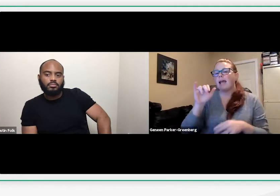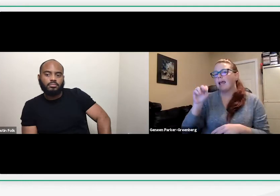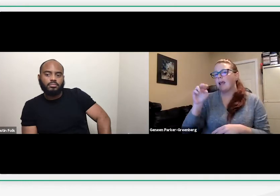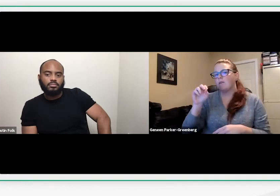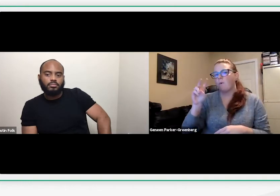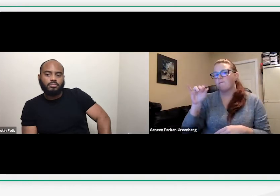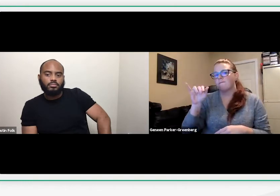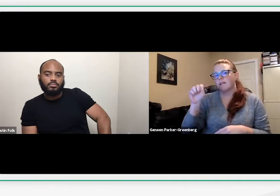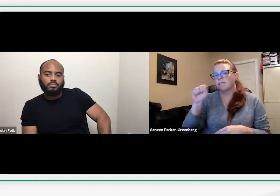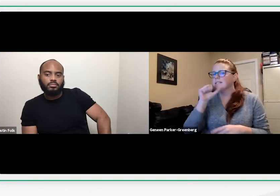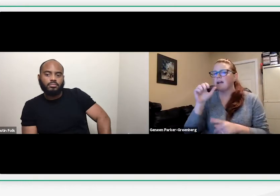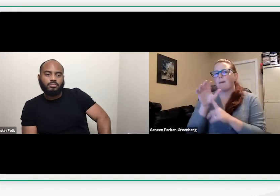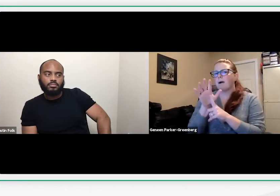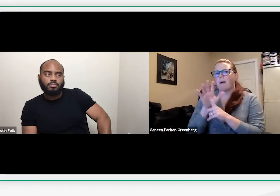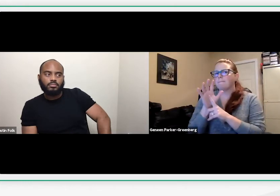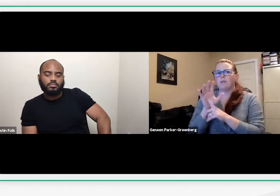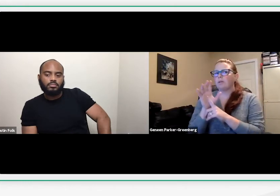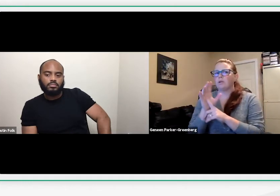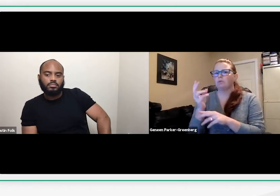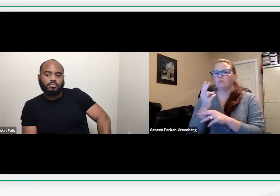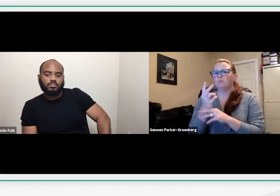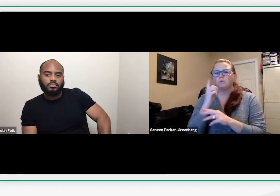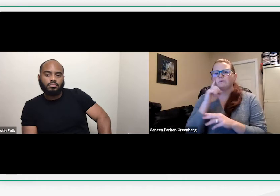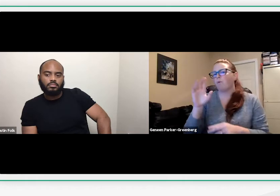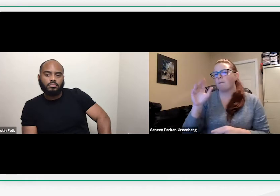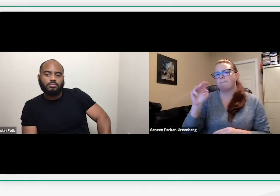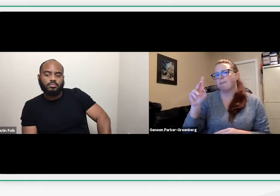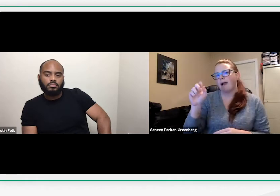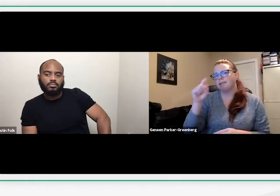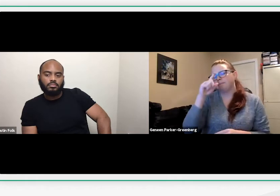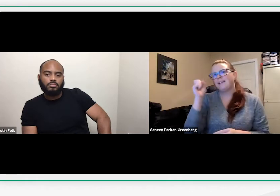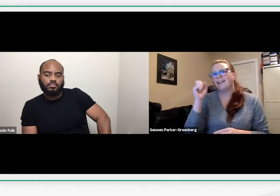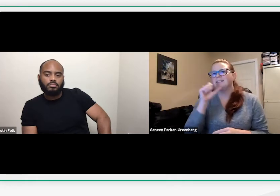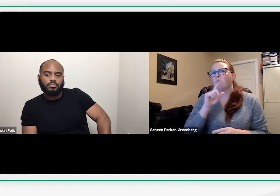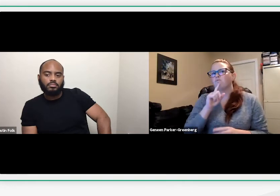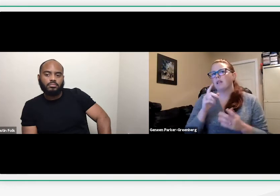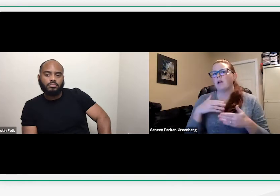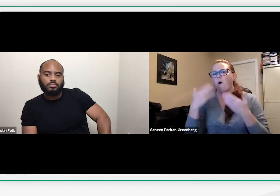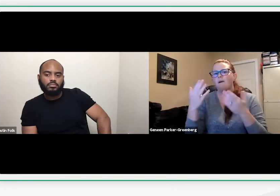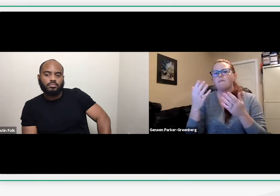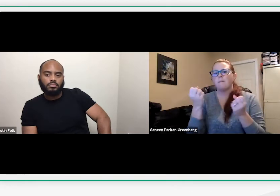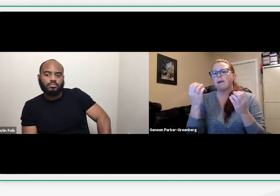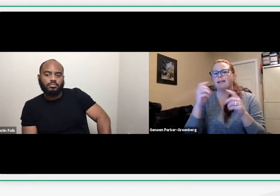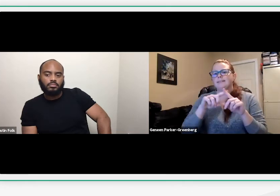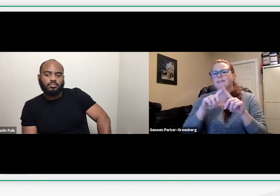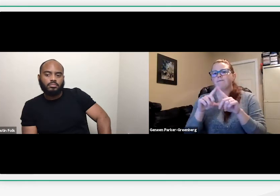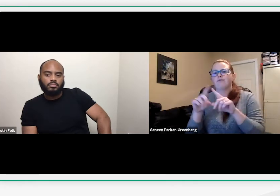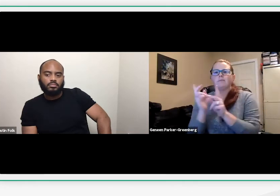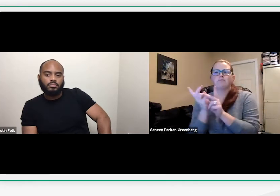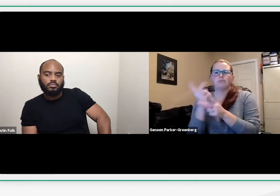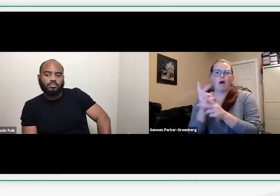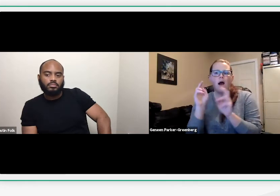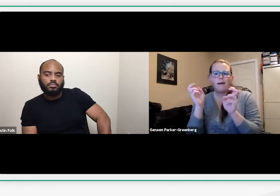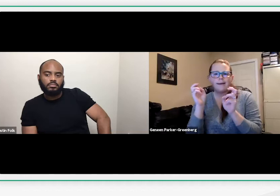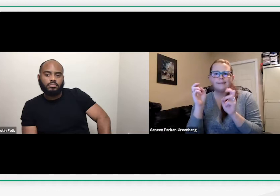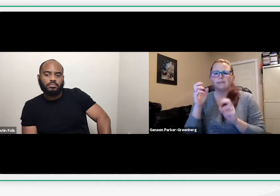small businesses. I'll put a pin in that, but Innovis is really not popular. It's not used